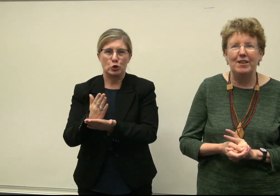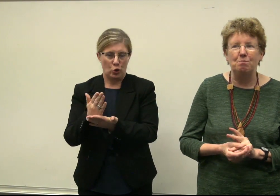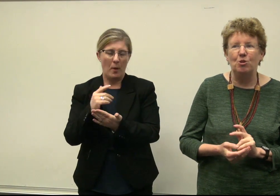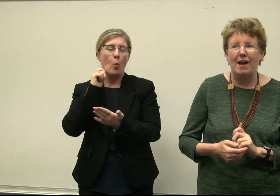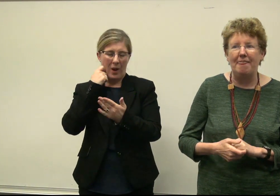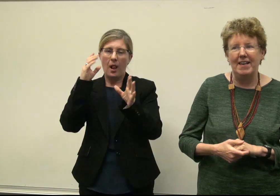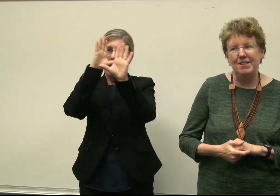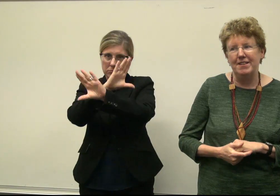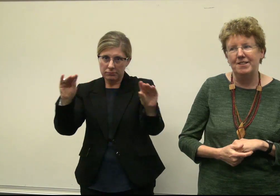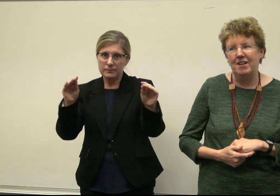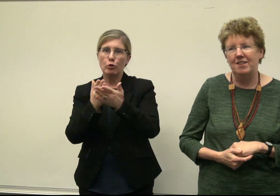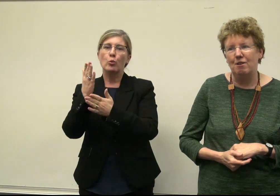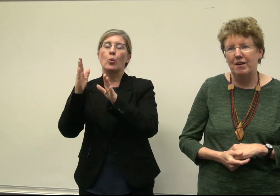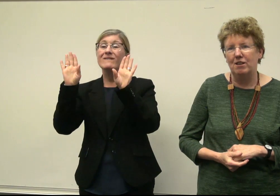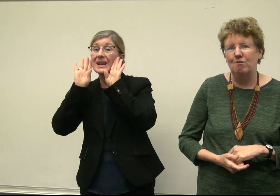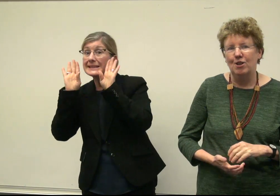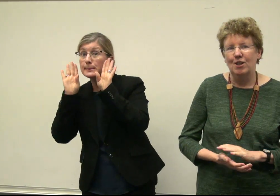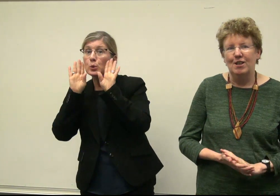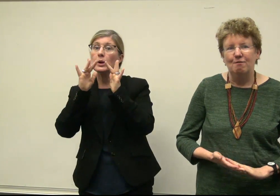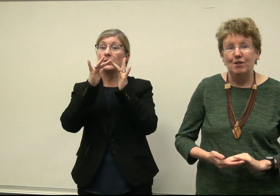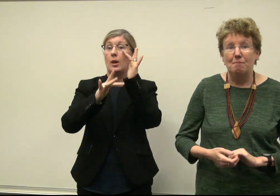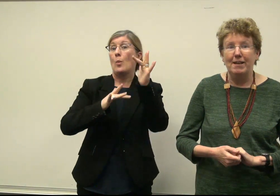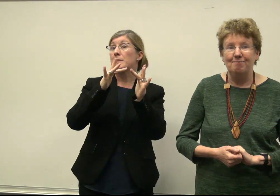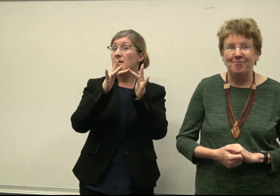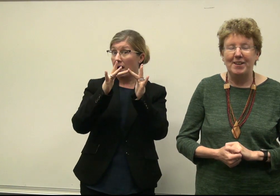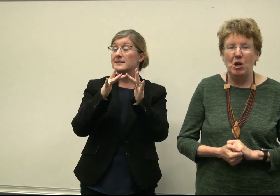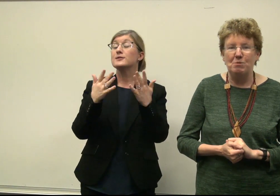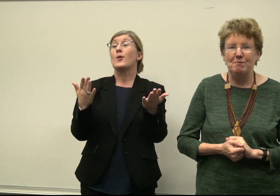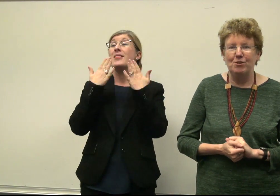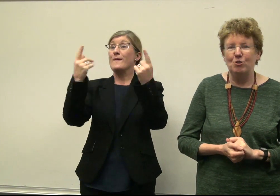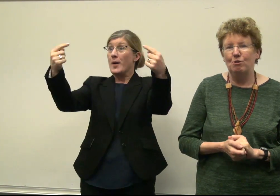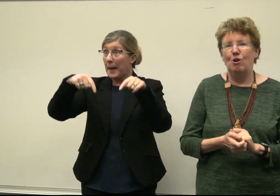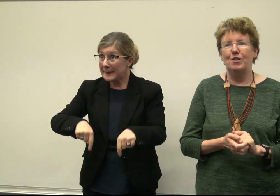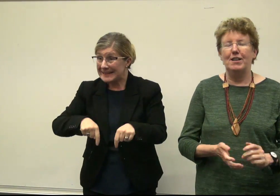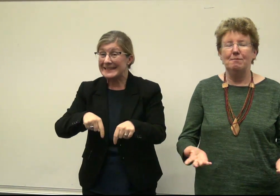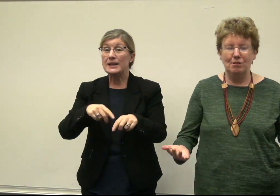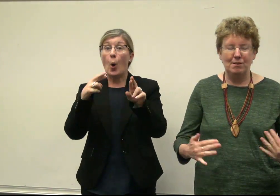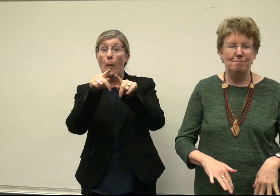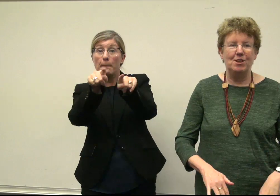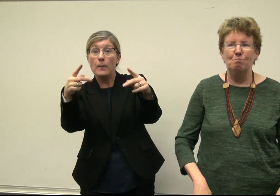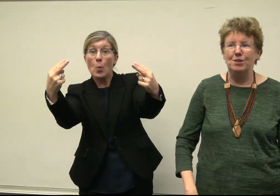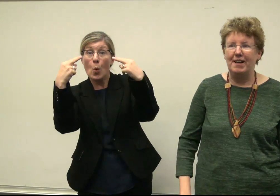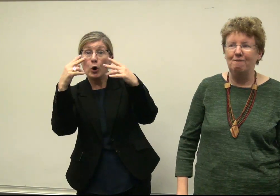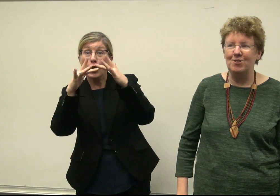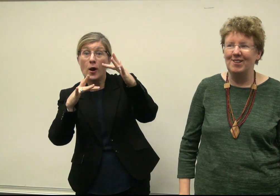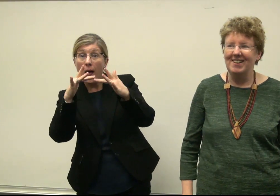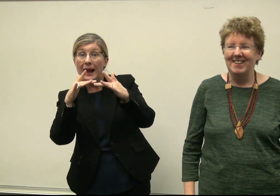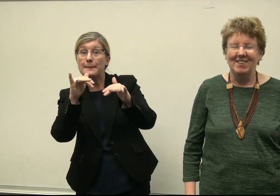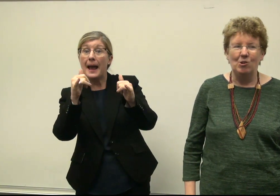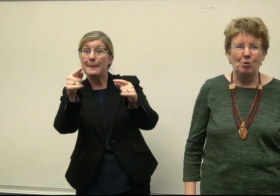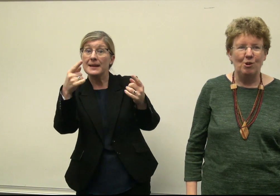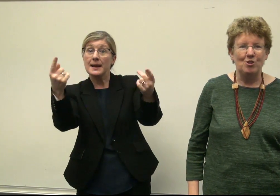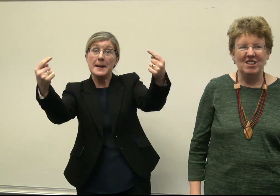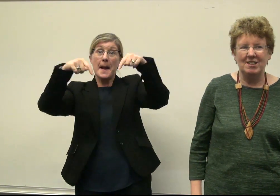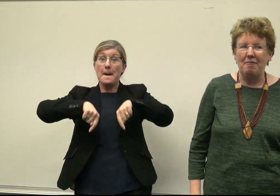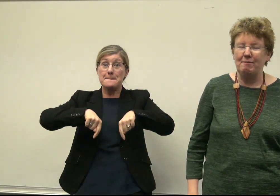is Facebook and the internet site. So thank you for coming, and I hope some of you who are online will perhaps come yourselves